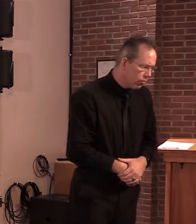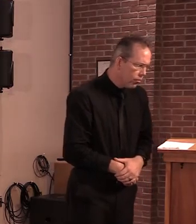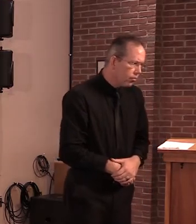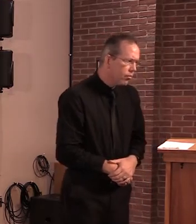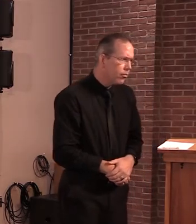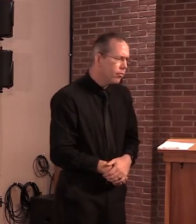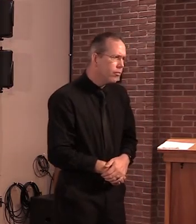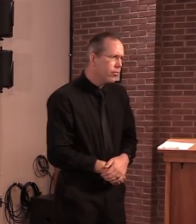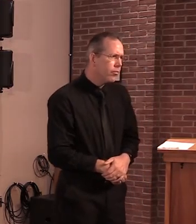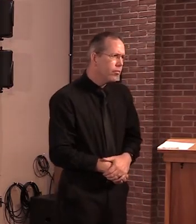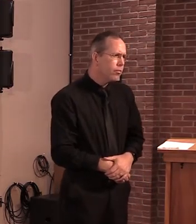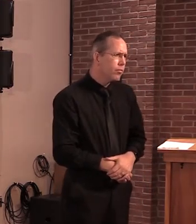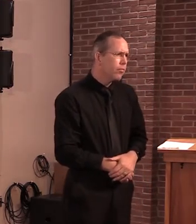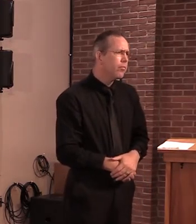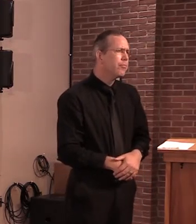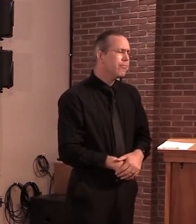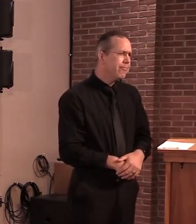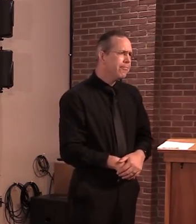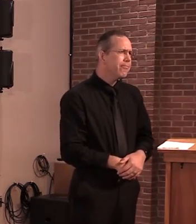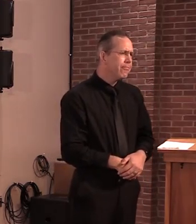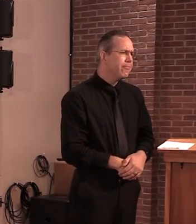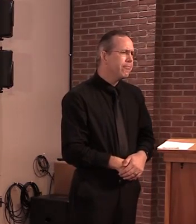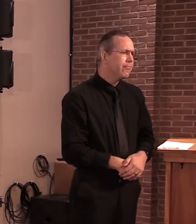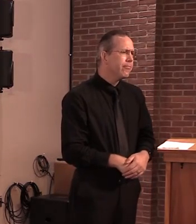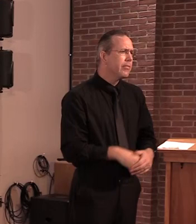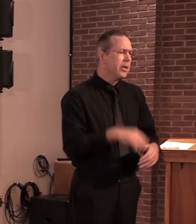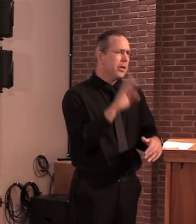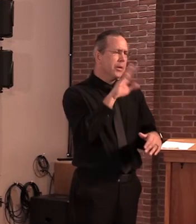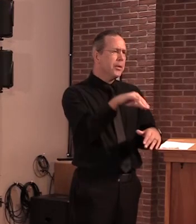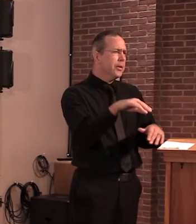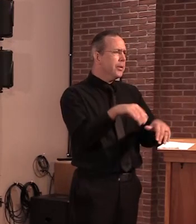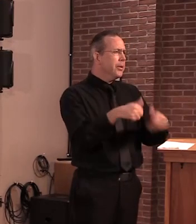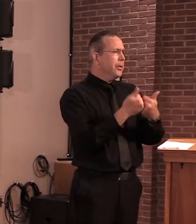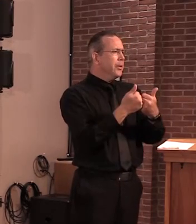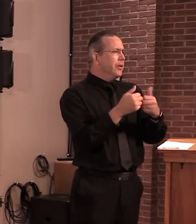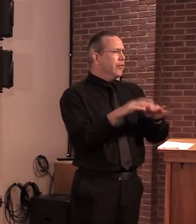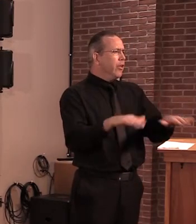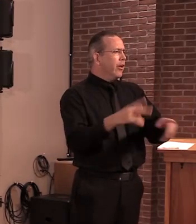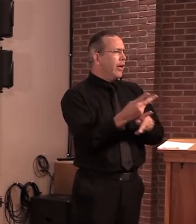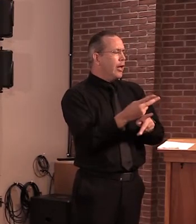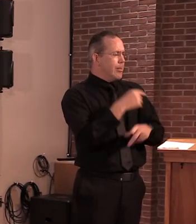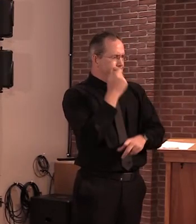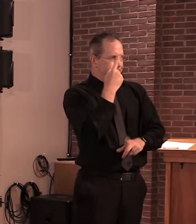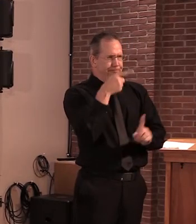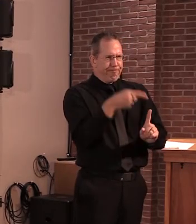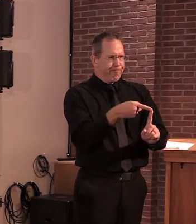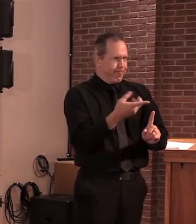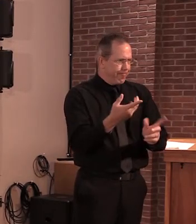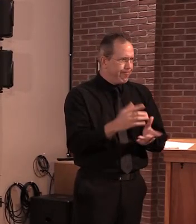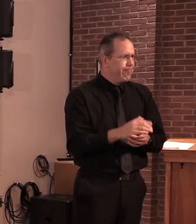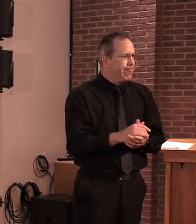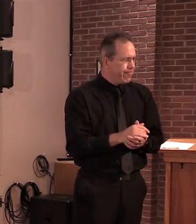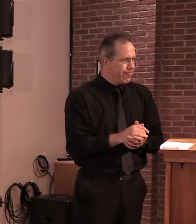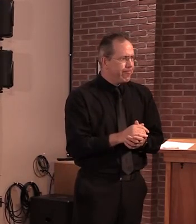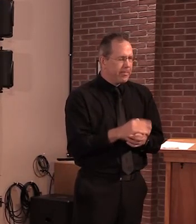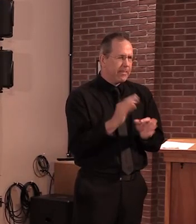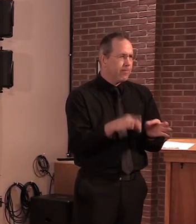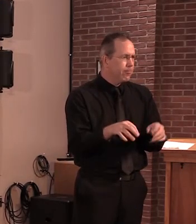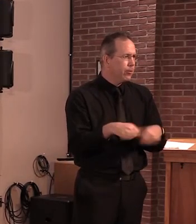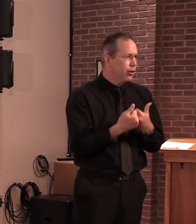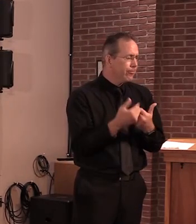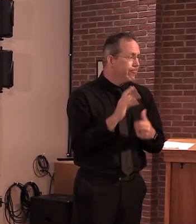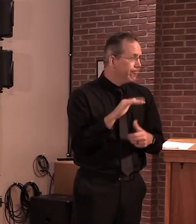Yeah, I think the issue of childcare is really one of the more important logistic considerations as districts are creating their plans to